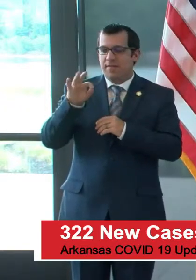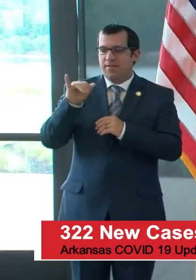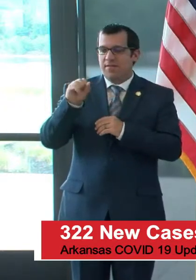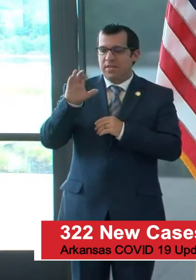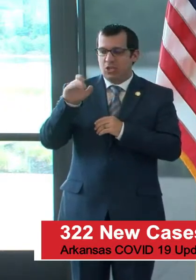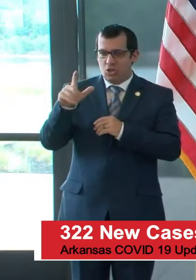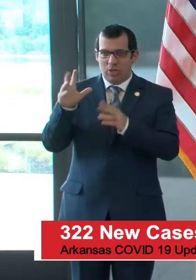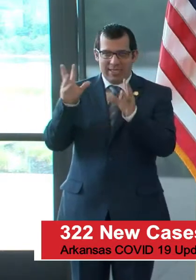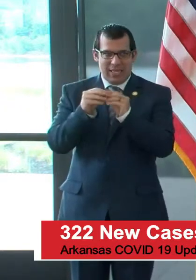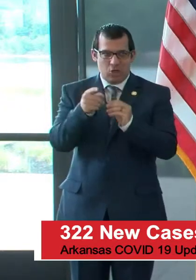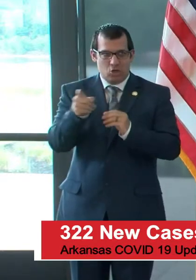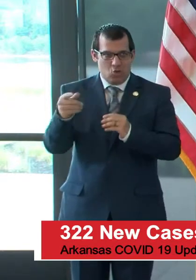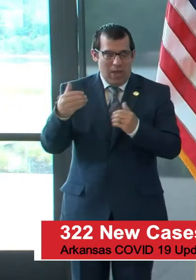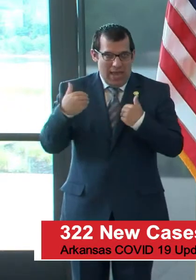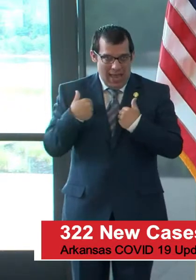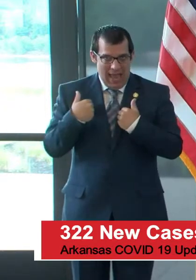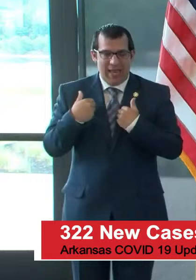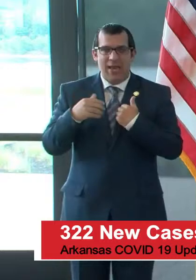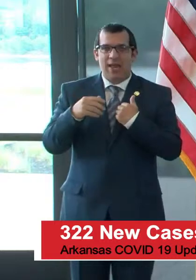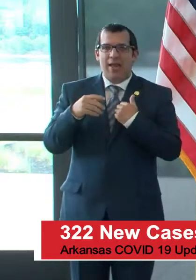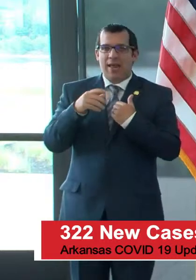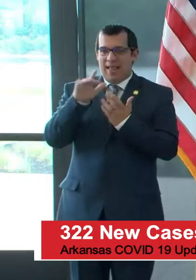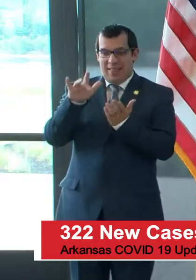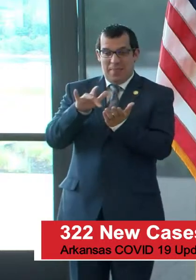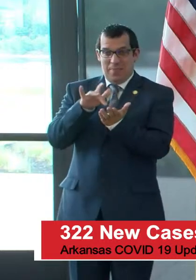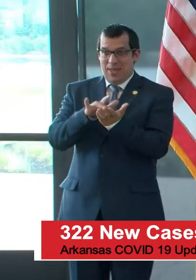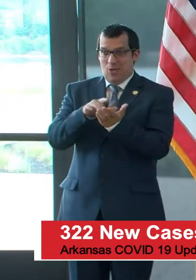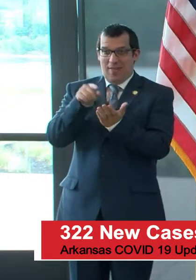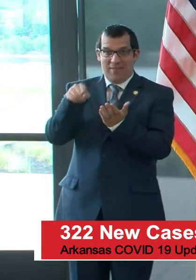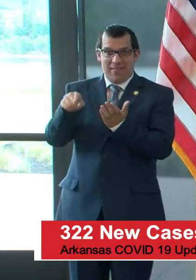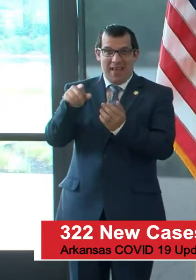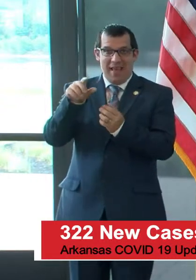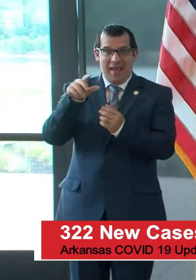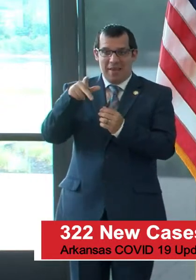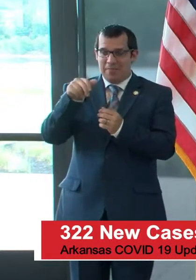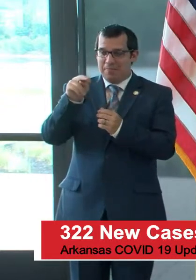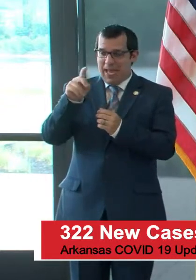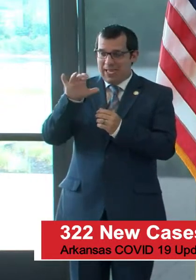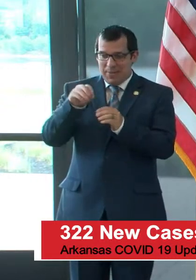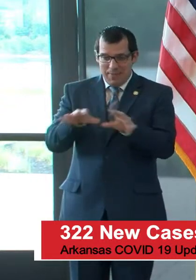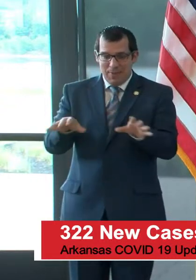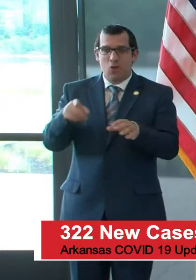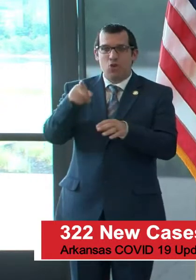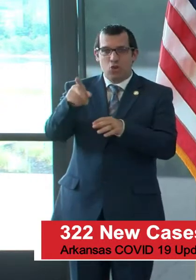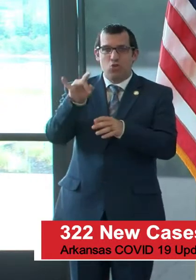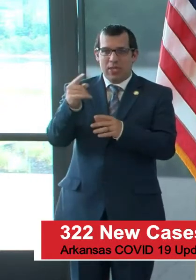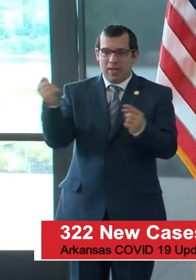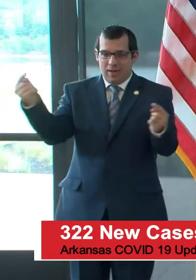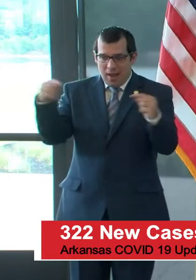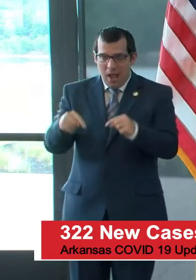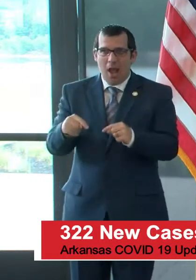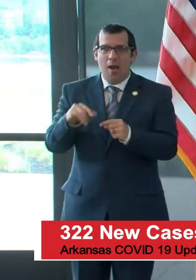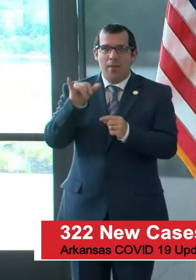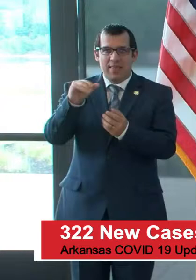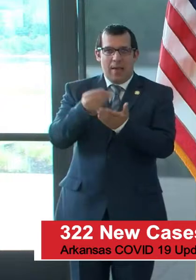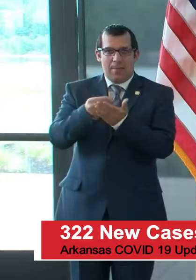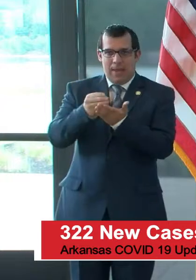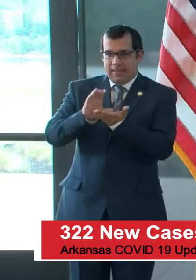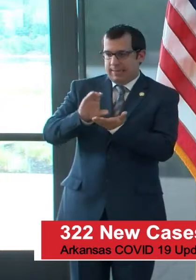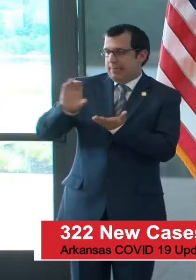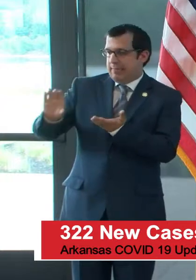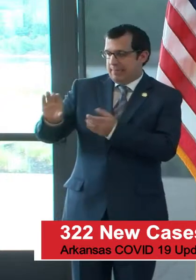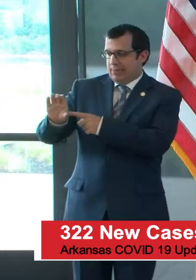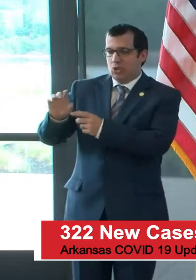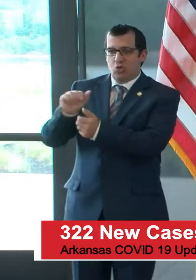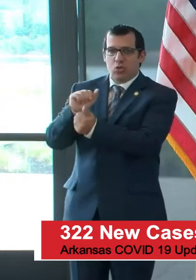session that you had, in which right in the middle of the pandemic you came and appropriated the money that was necessary to